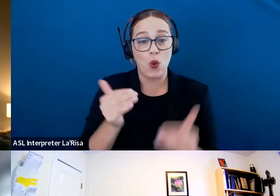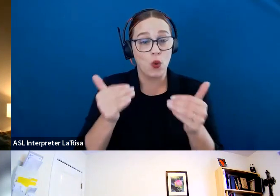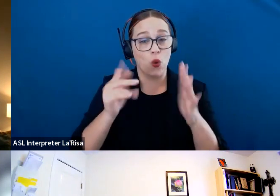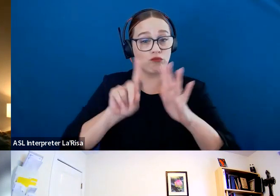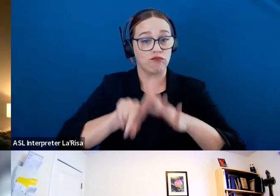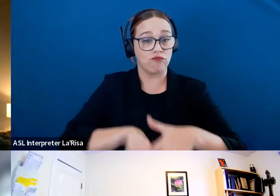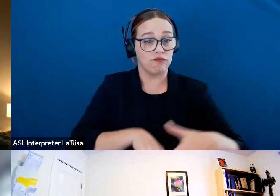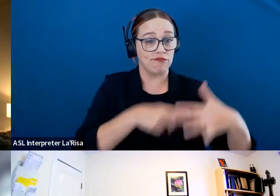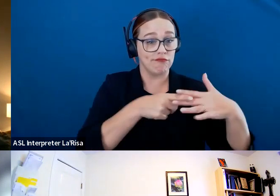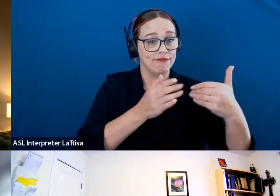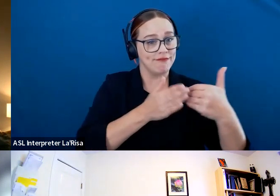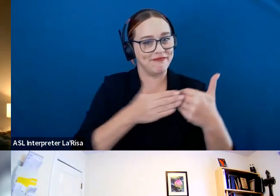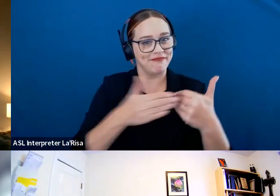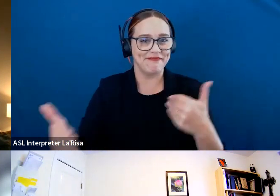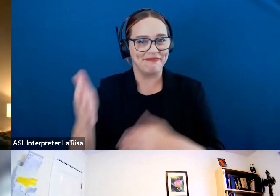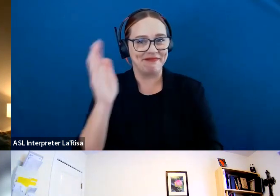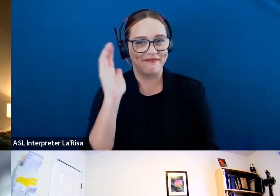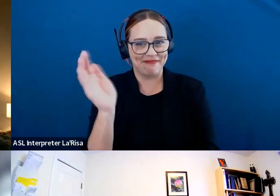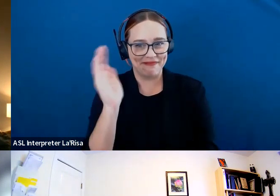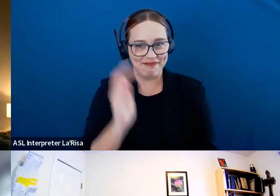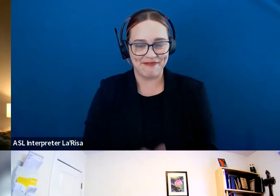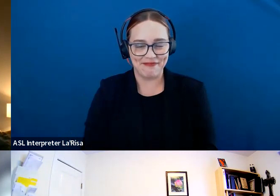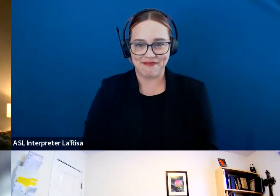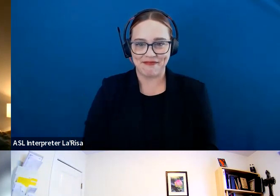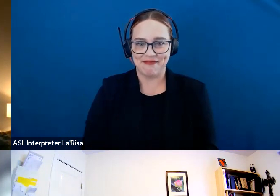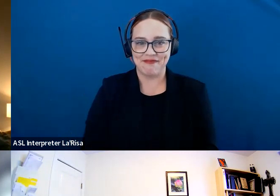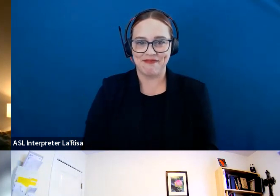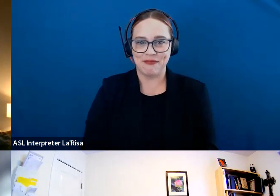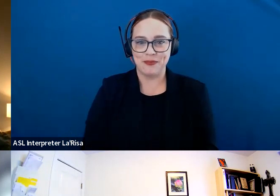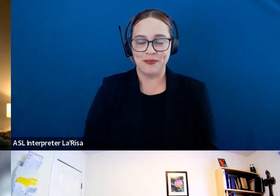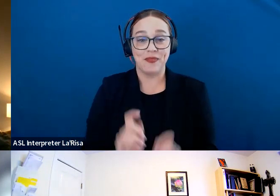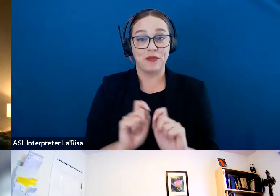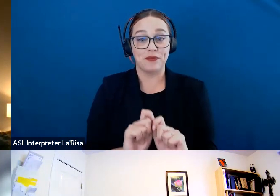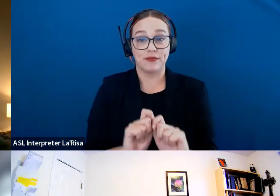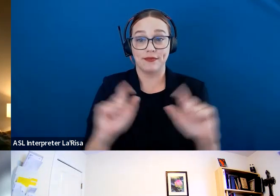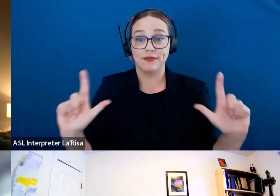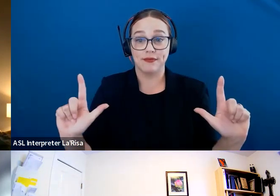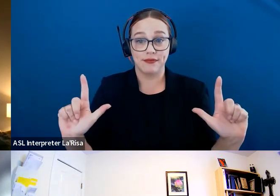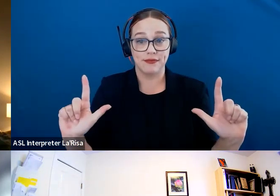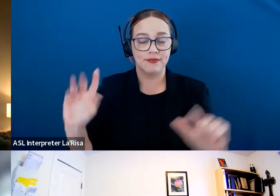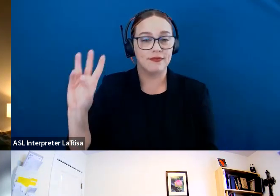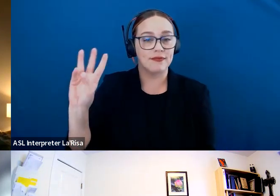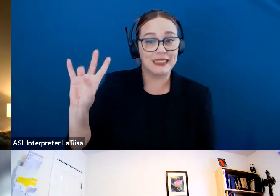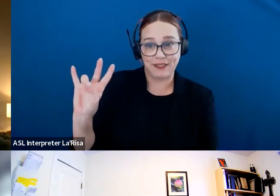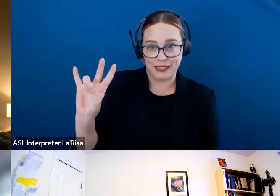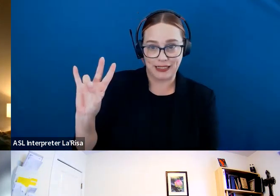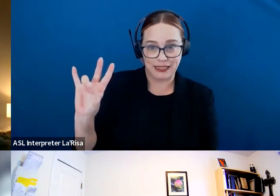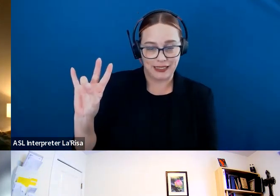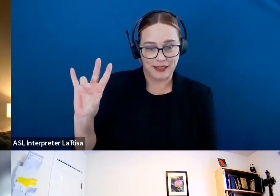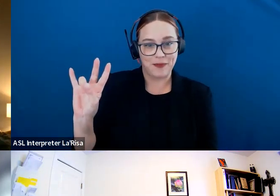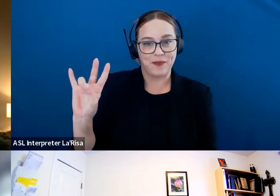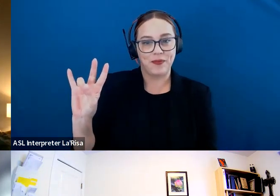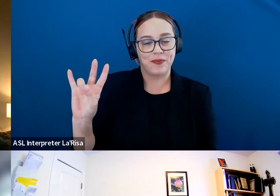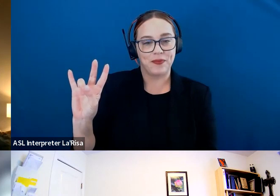the rest of the presentation. So I am moving on right now to slide 7, and we're going to